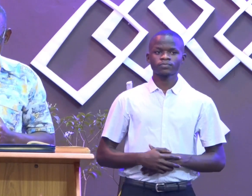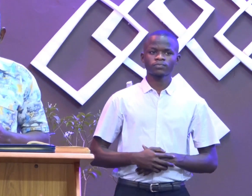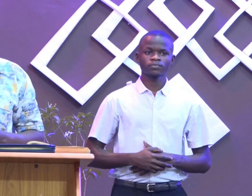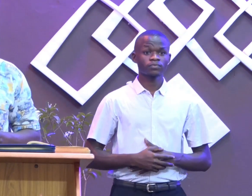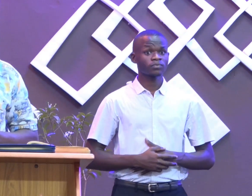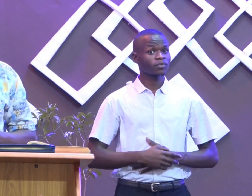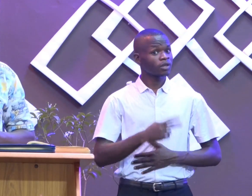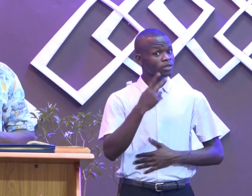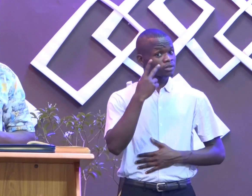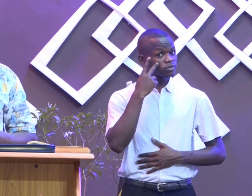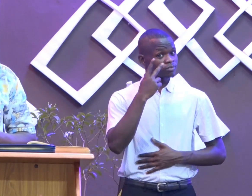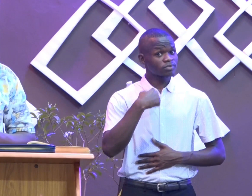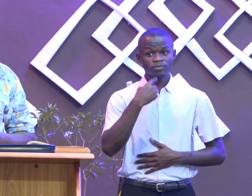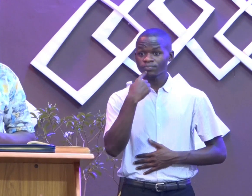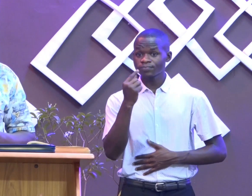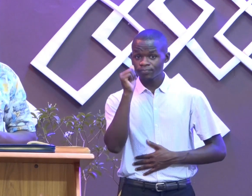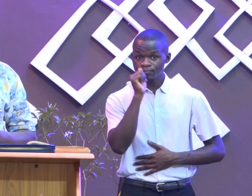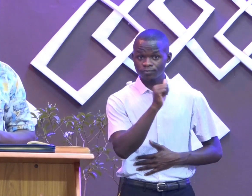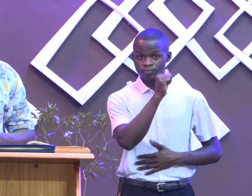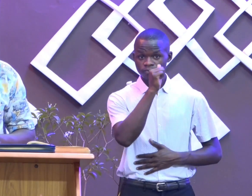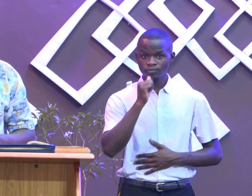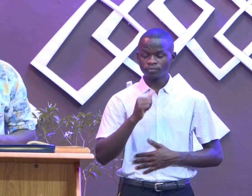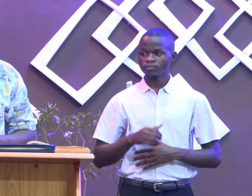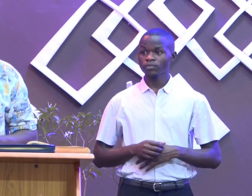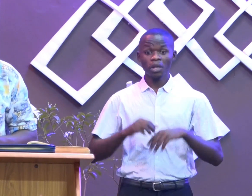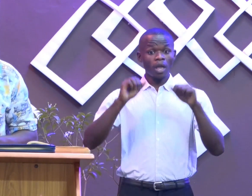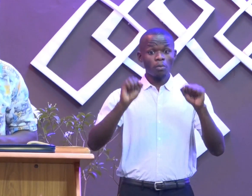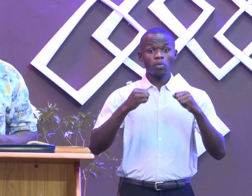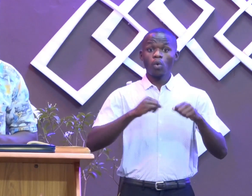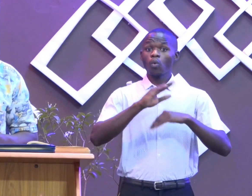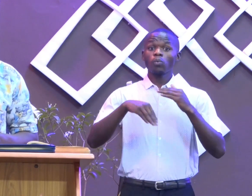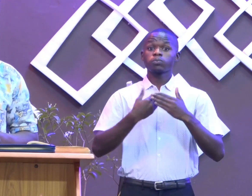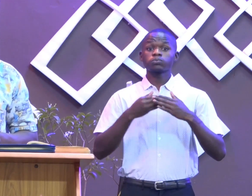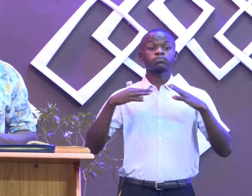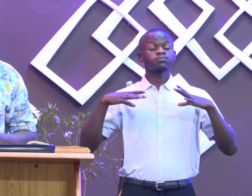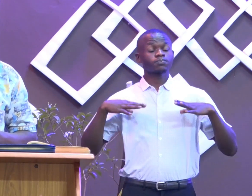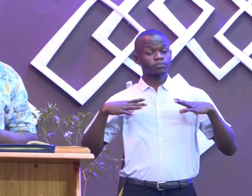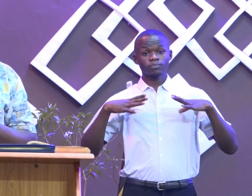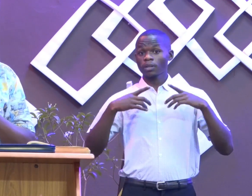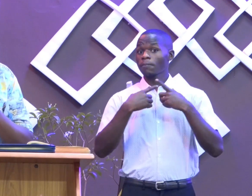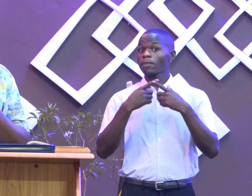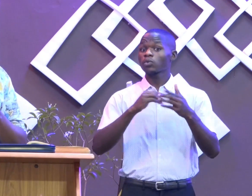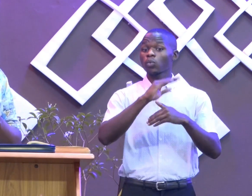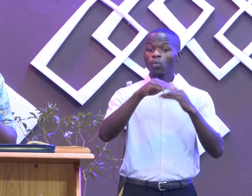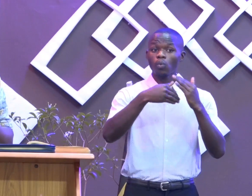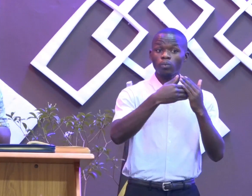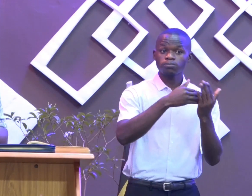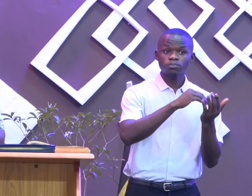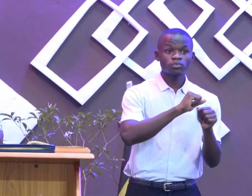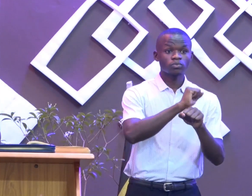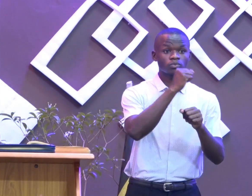51. Laba mbabuulira ekyama. Tetuli ebaka ffenna naye ffenna